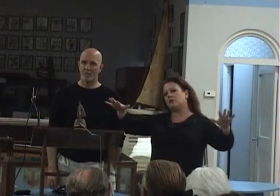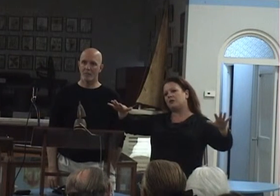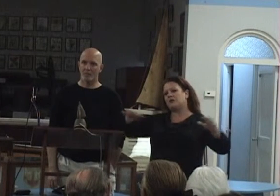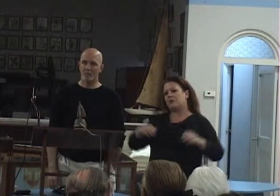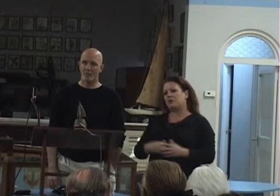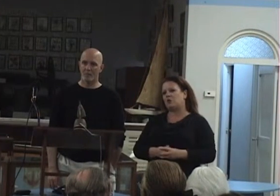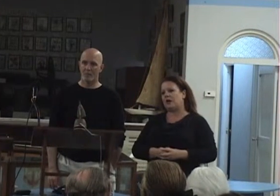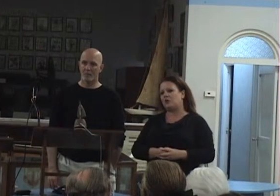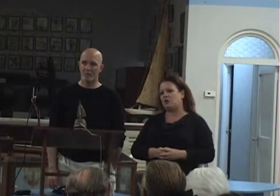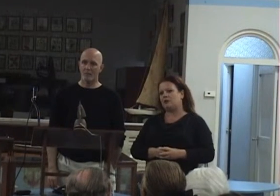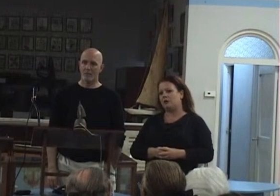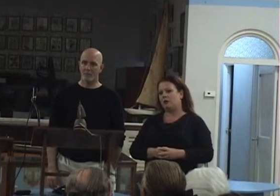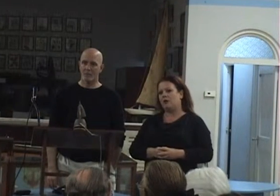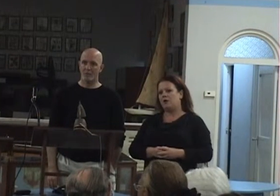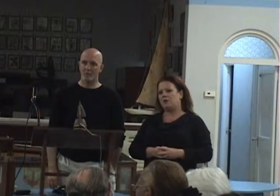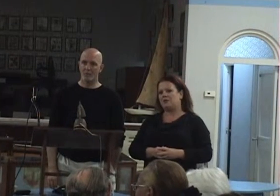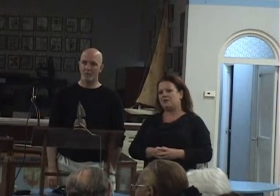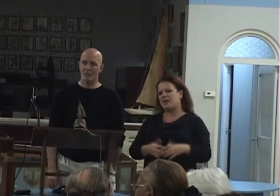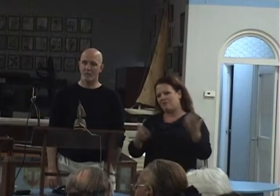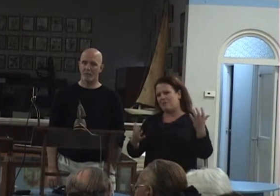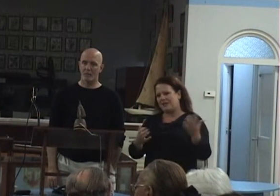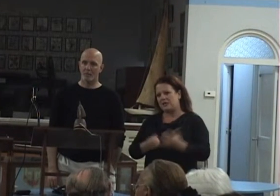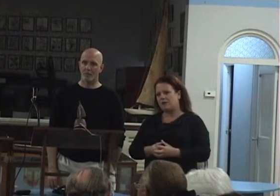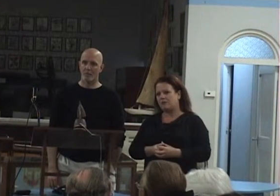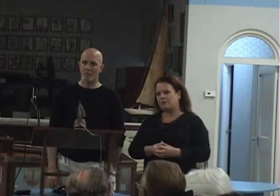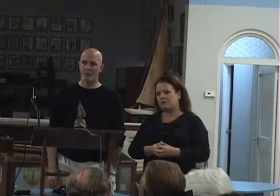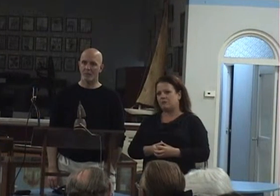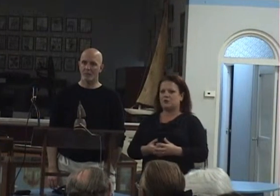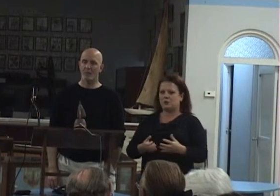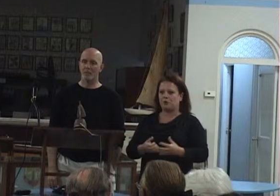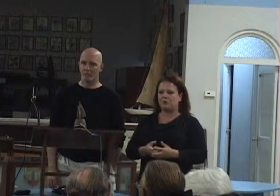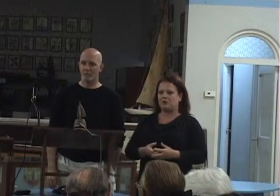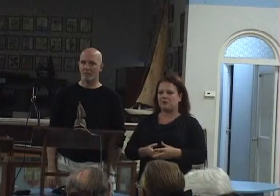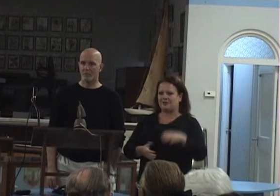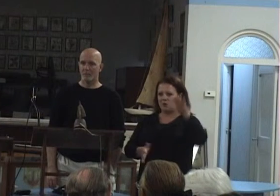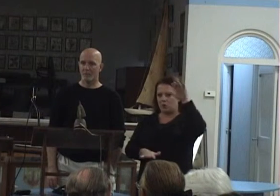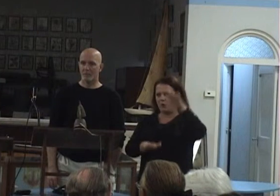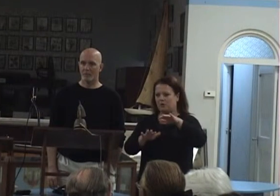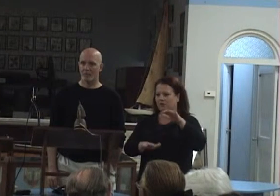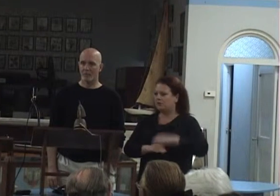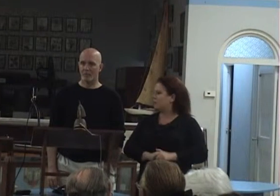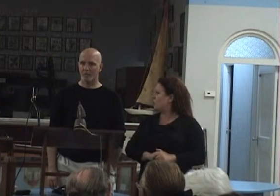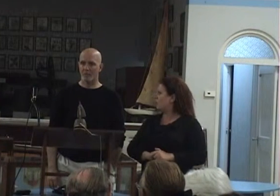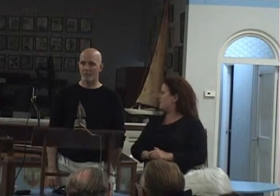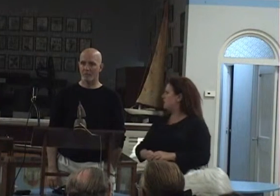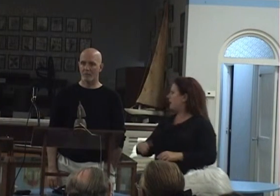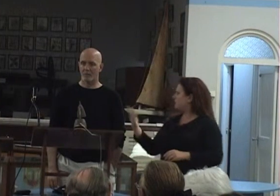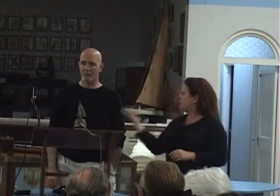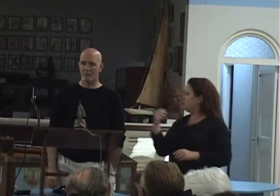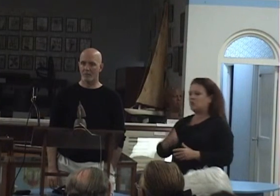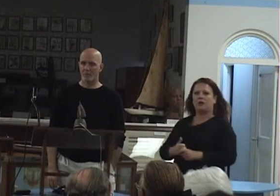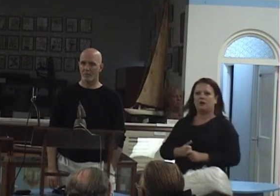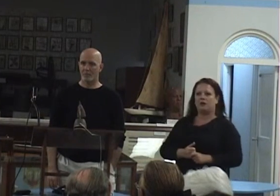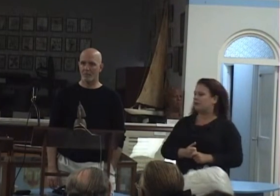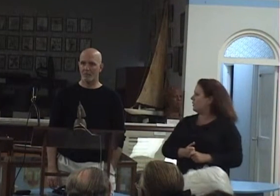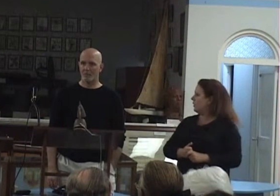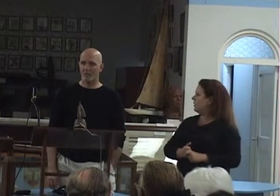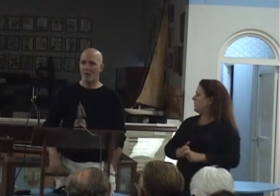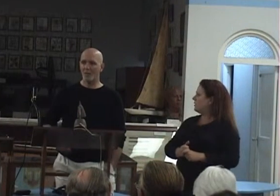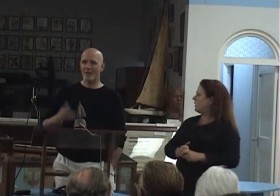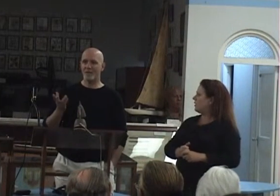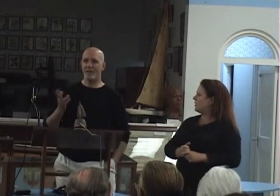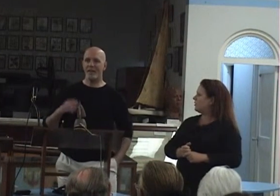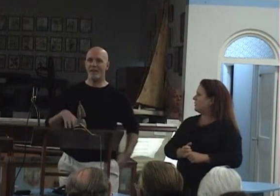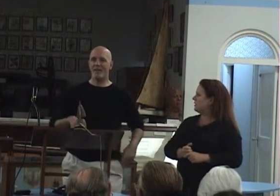So it's a different type of strategy here, but the same basic principles. It just doesn't work the way you expect. And then John, you can